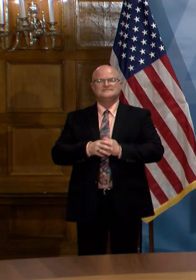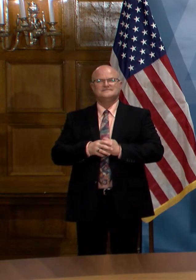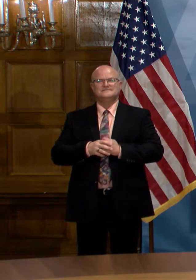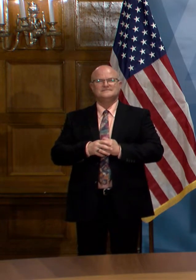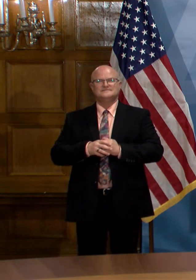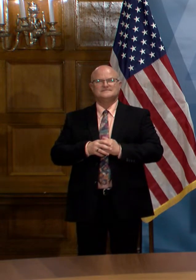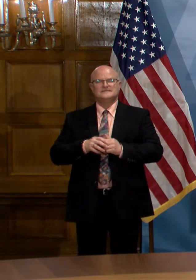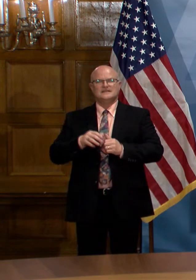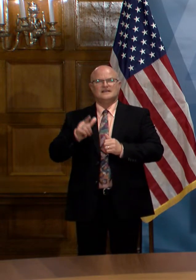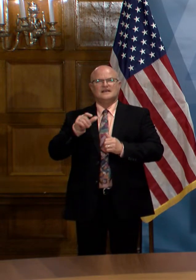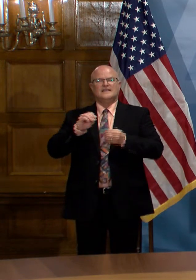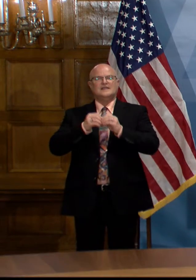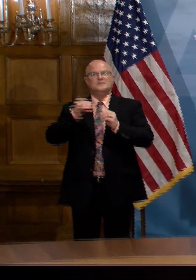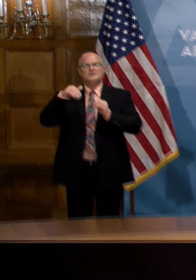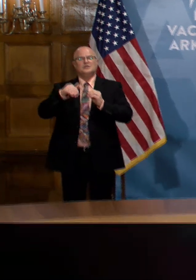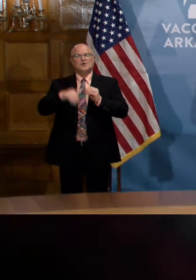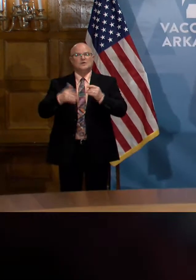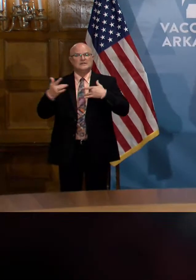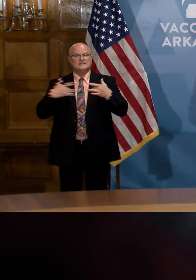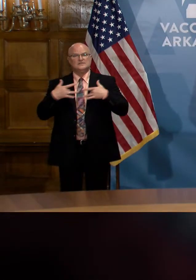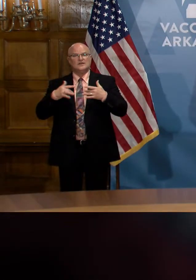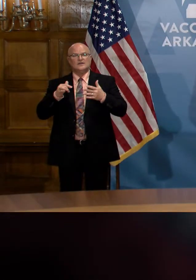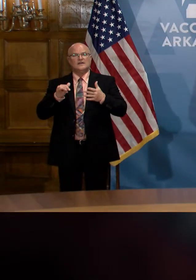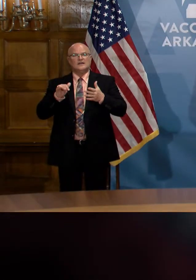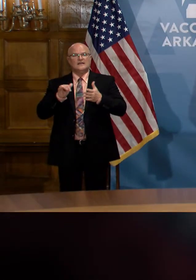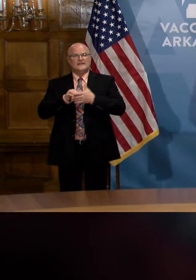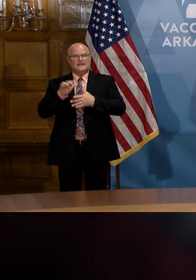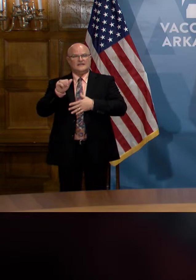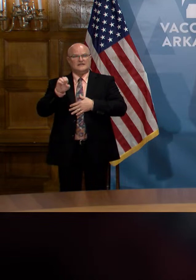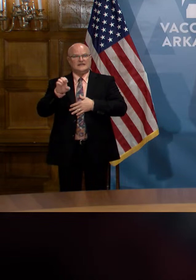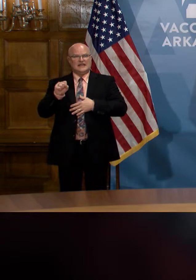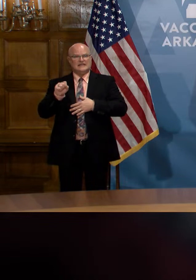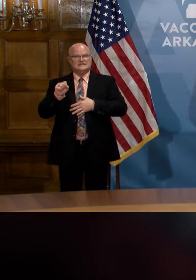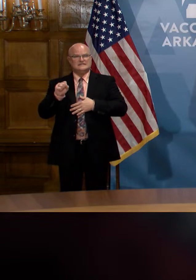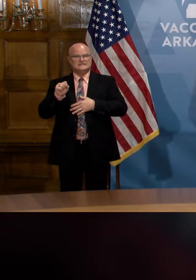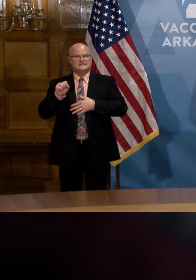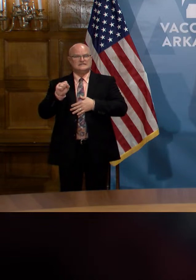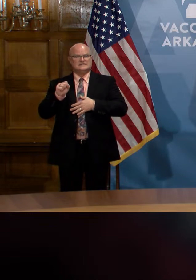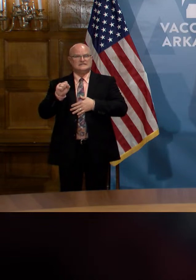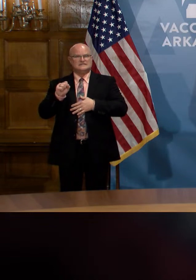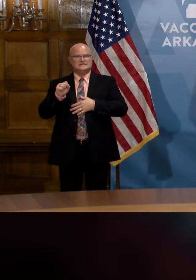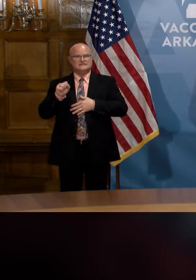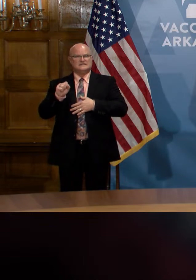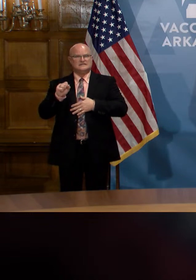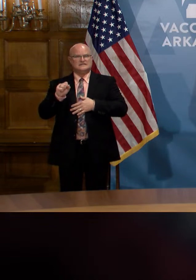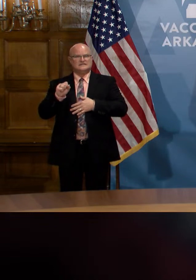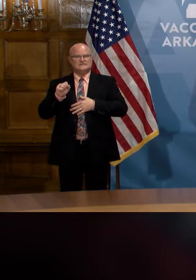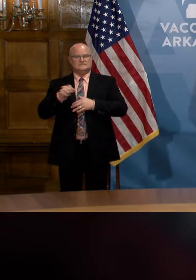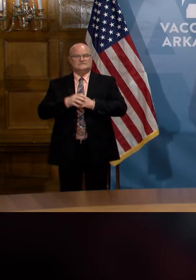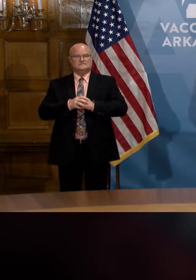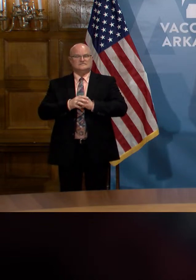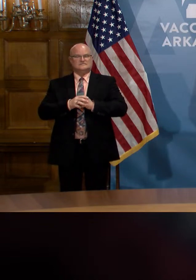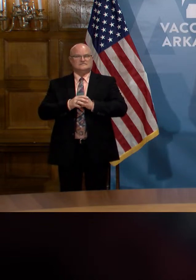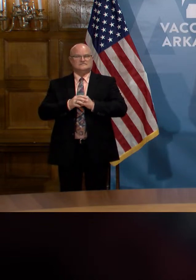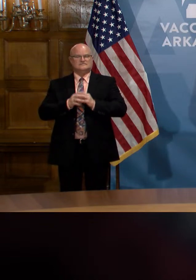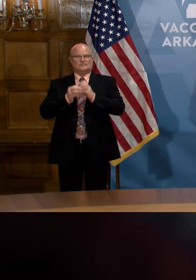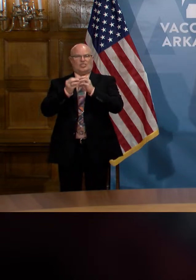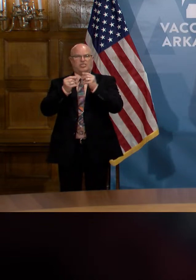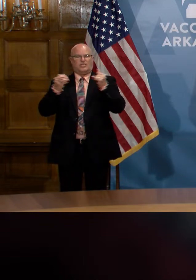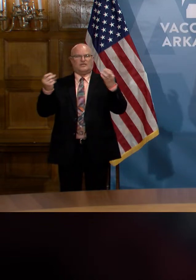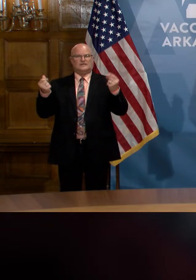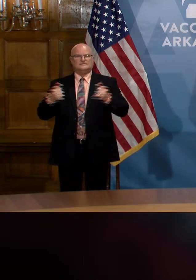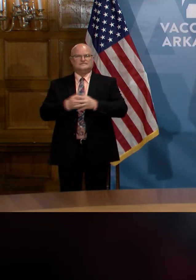on the lower end, and does it concern you that there are cases out there?